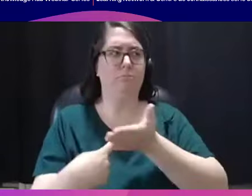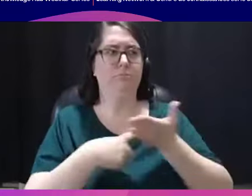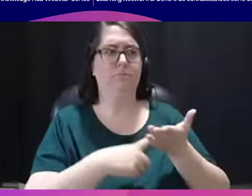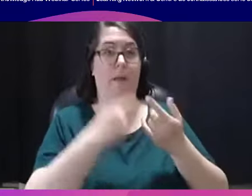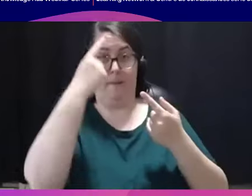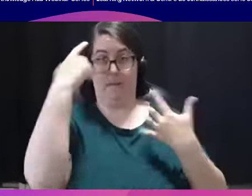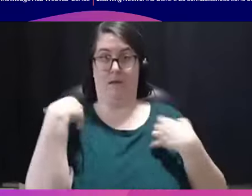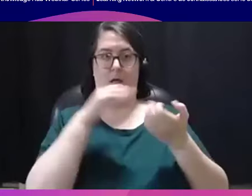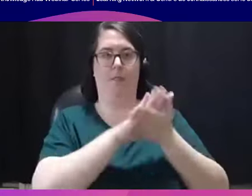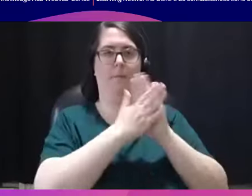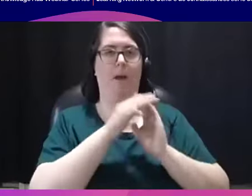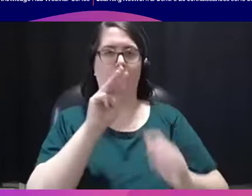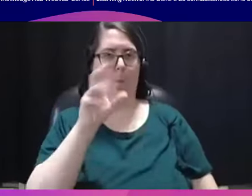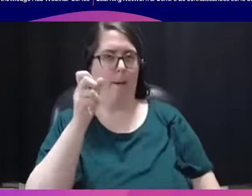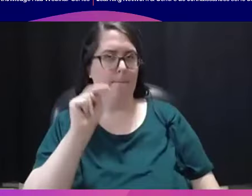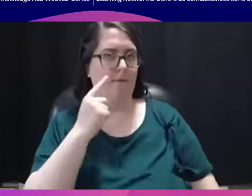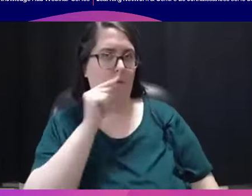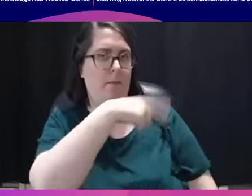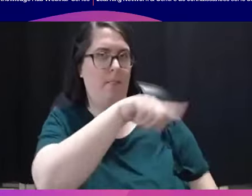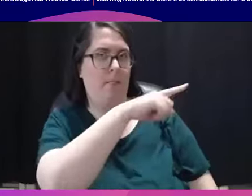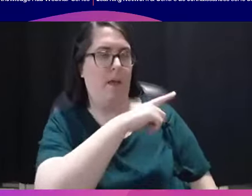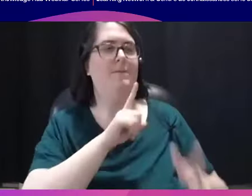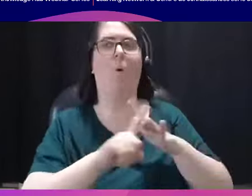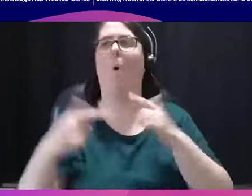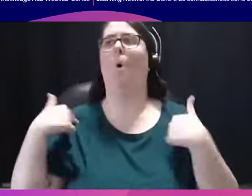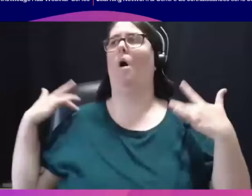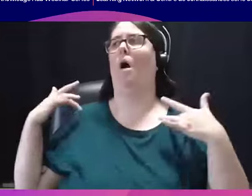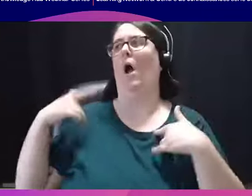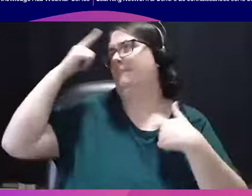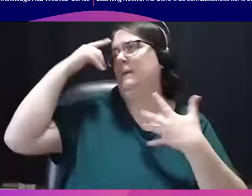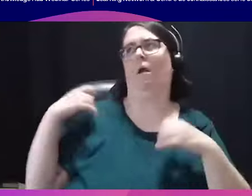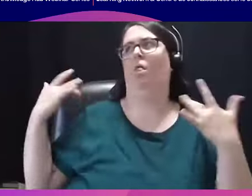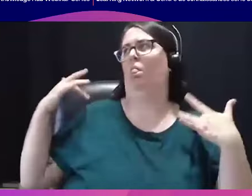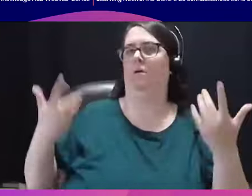can be weaponized by these communities as a scapegoat for responsibility.